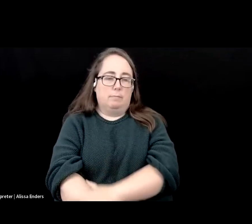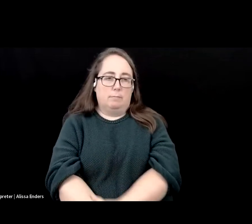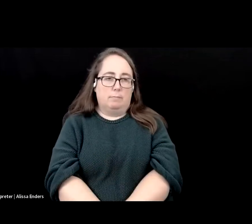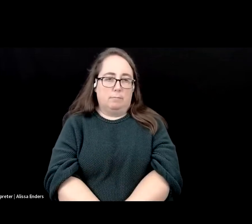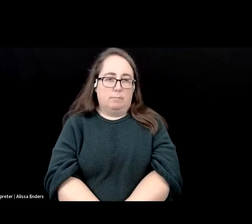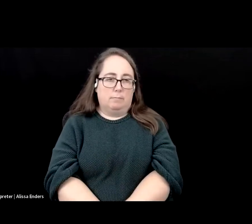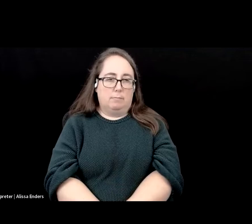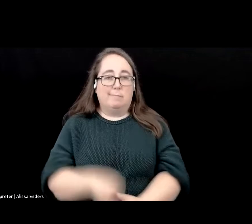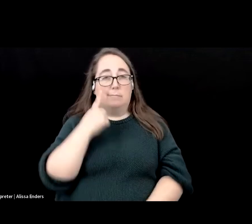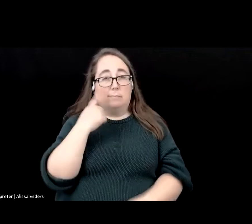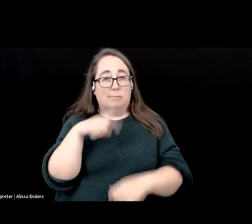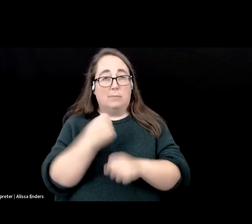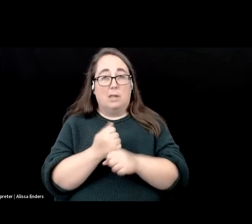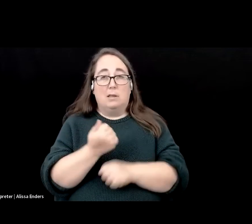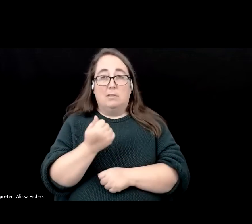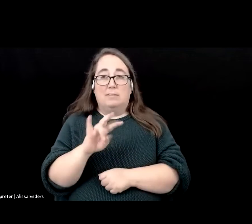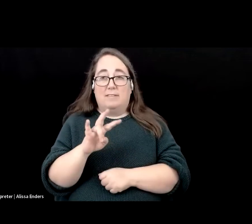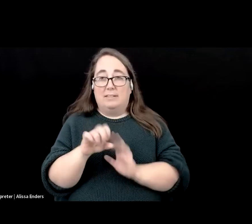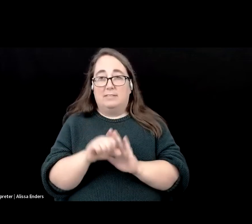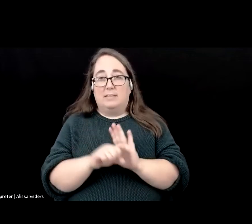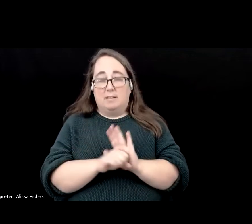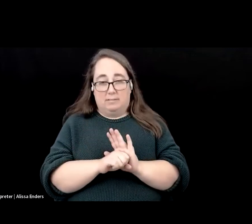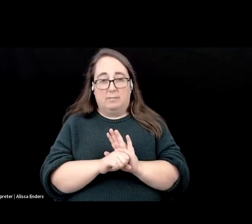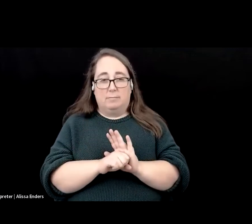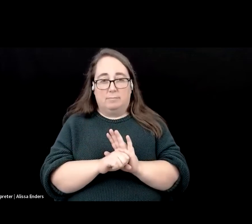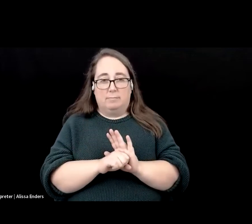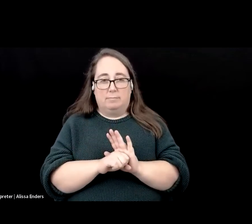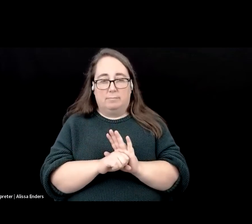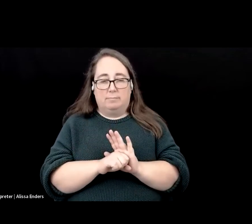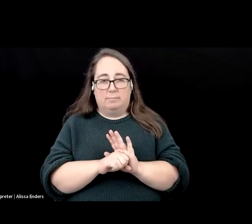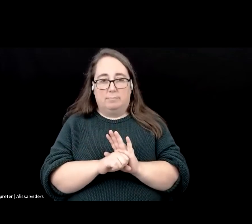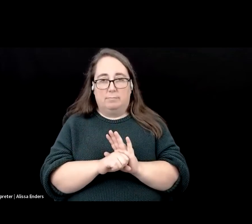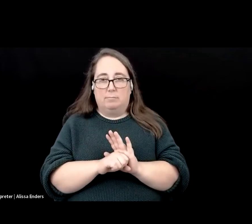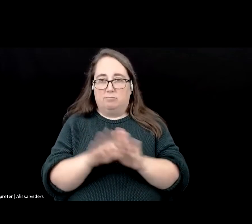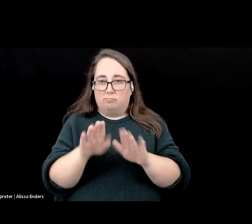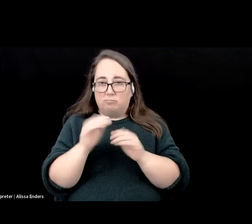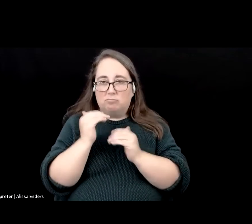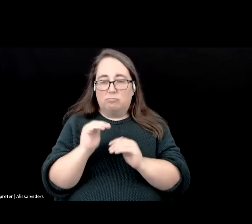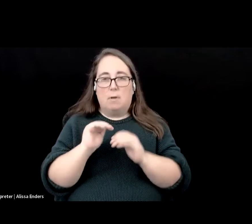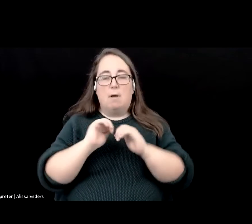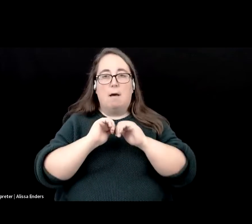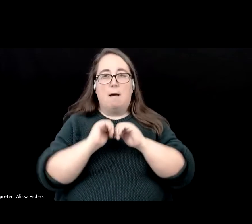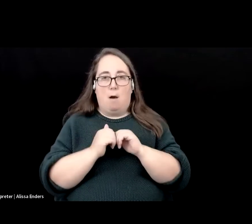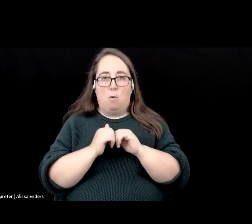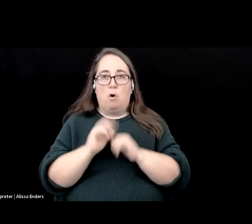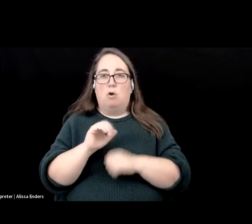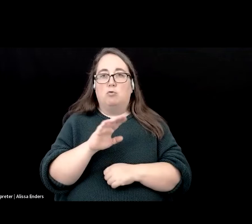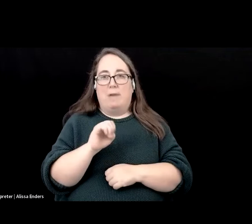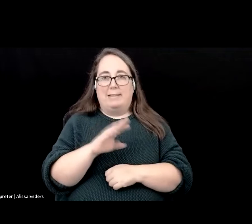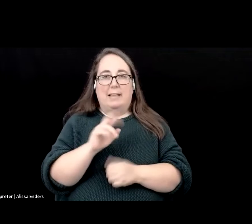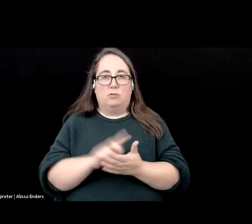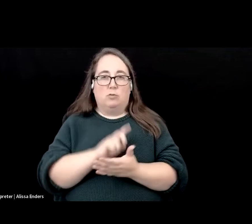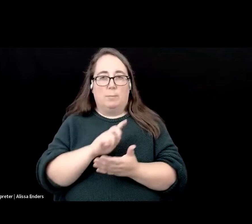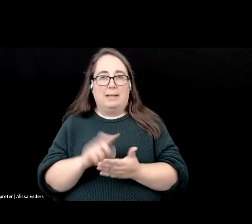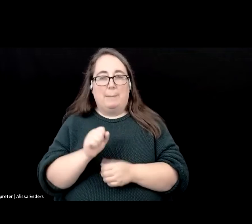In the last year, 17 states have imposed restrictions on how race and discrimination